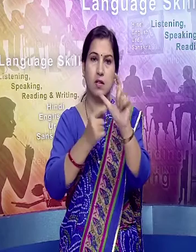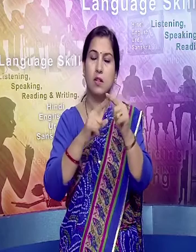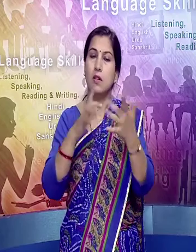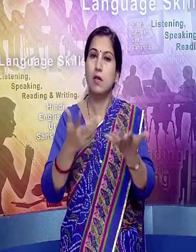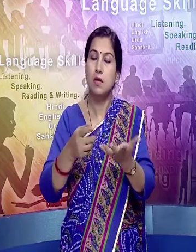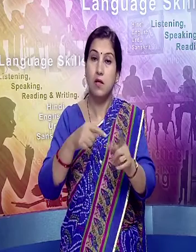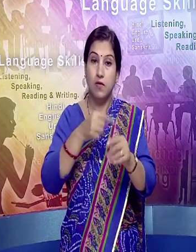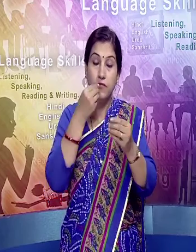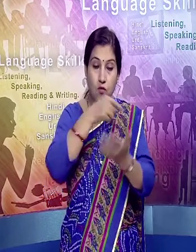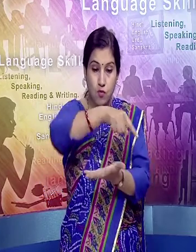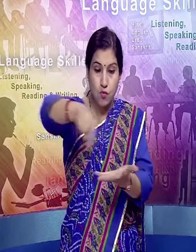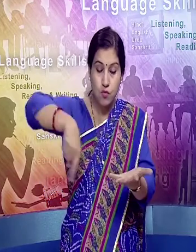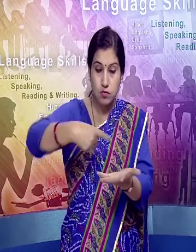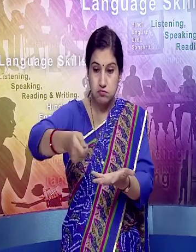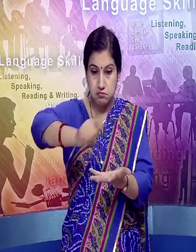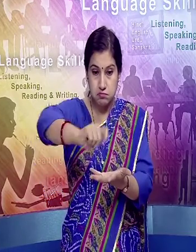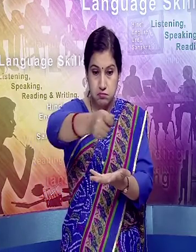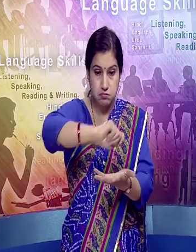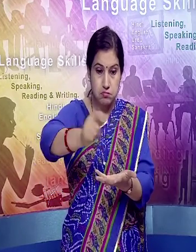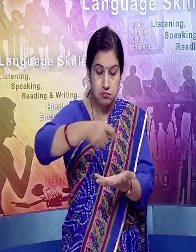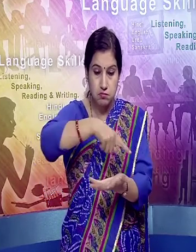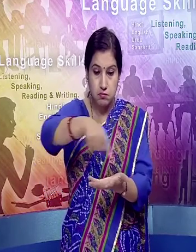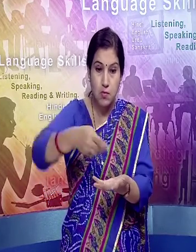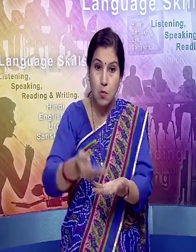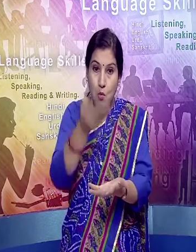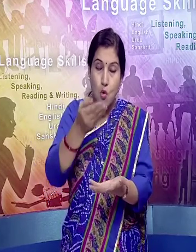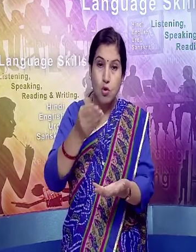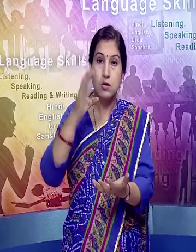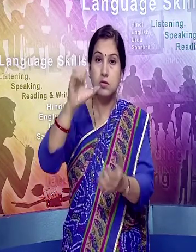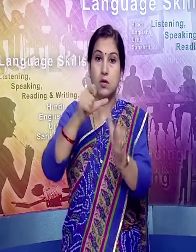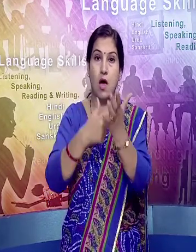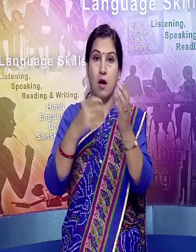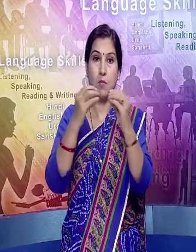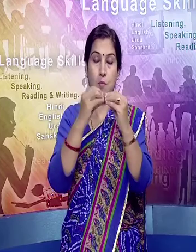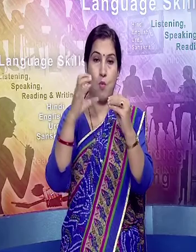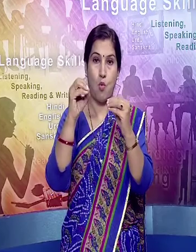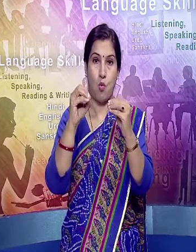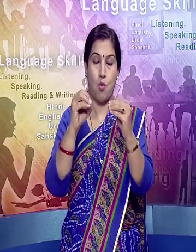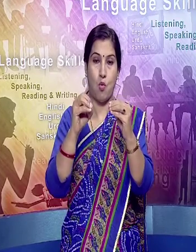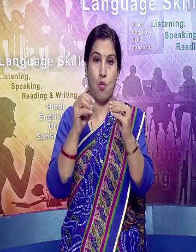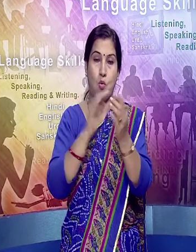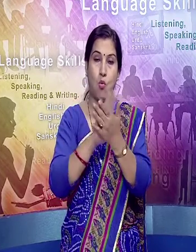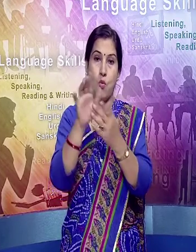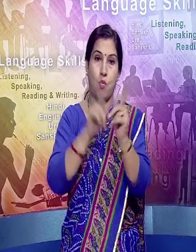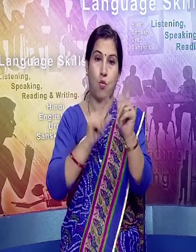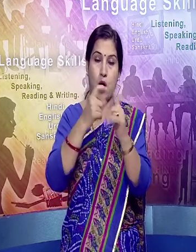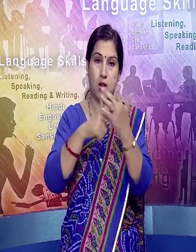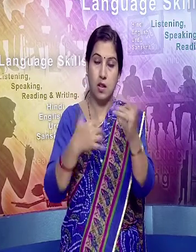The carbohydrates sources are rice, potato, bread, cereal,